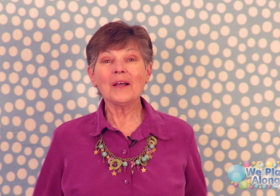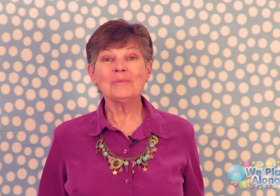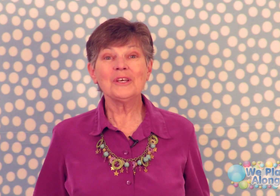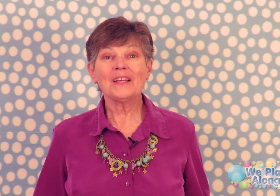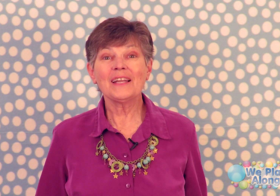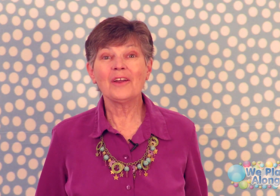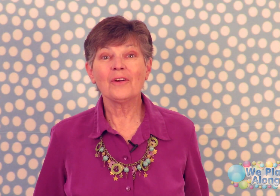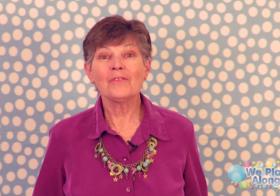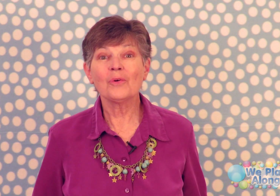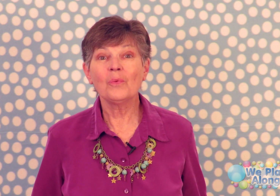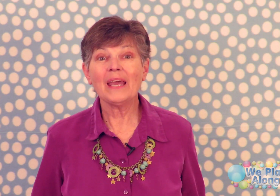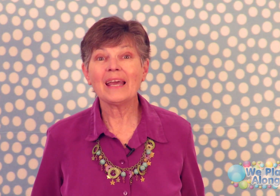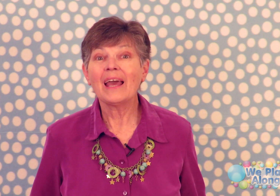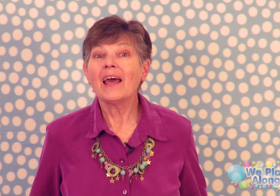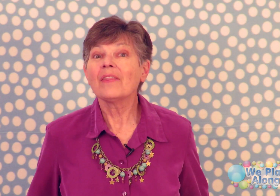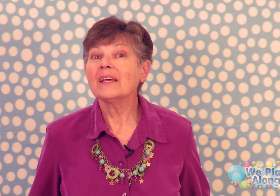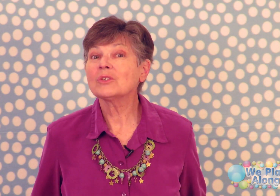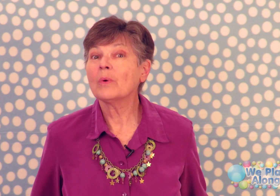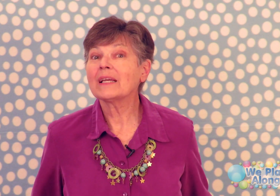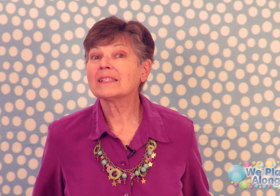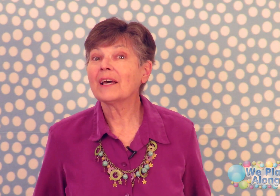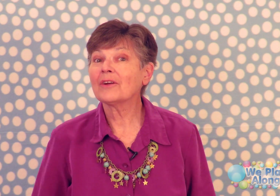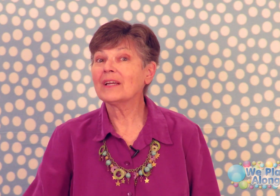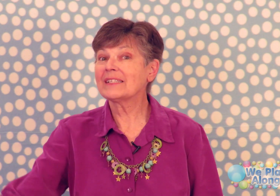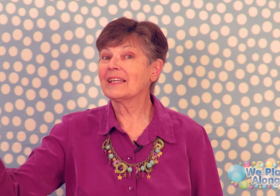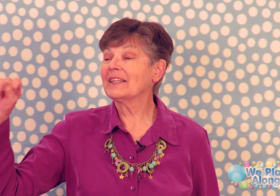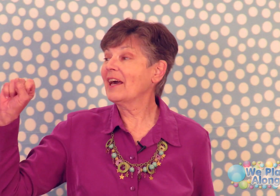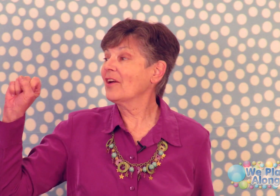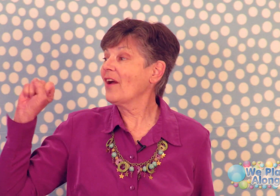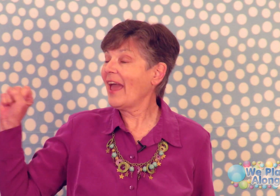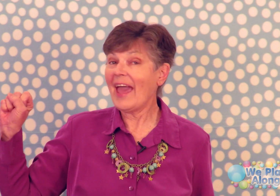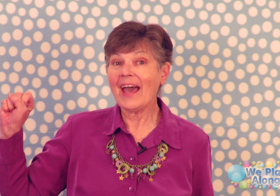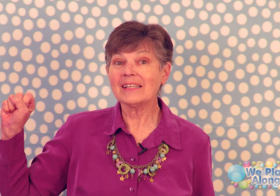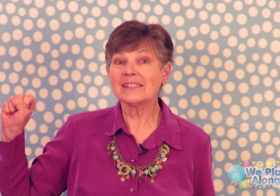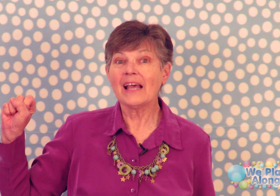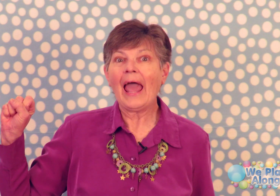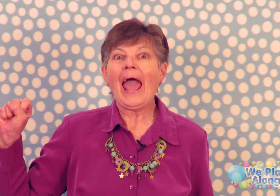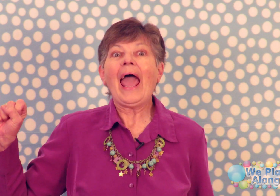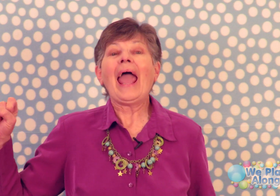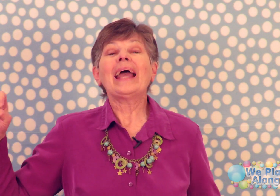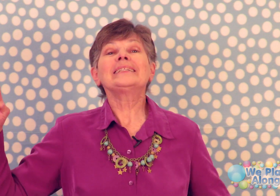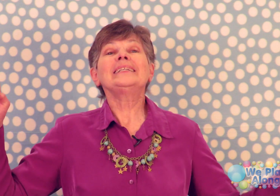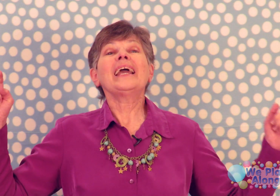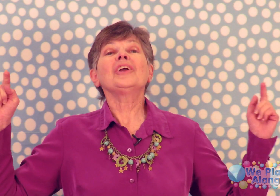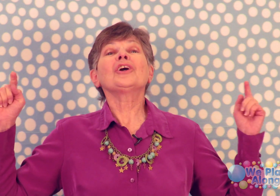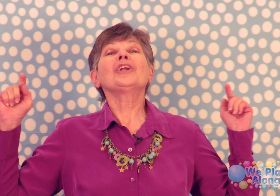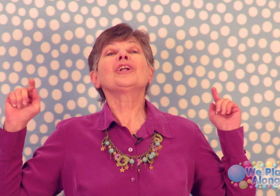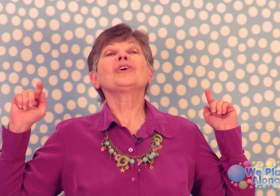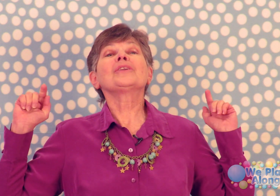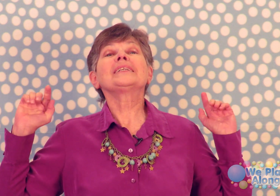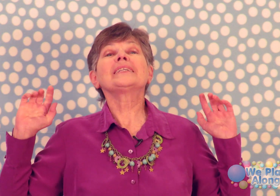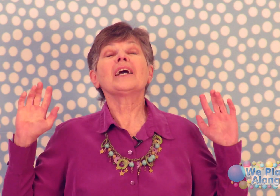Welcome to the letter of the week. This week's letter is the letter S, and today you're going to learn the signs